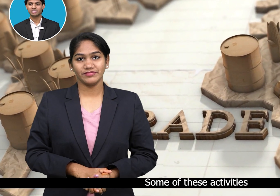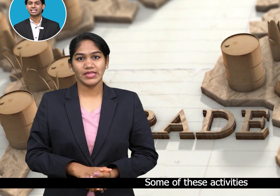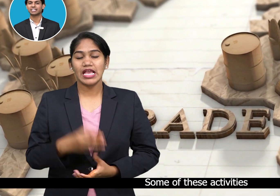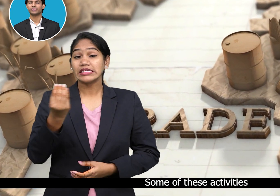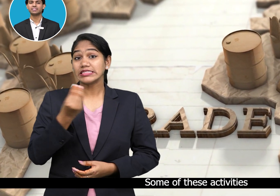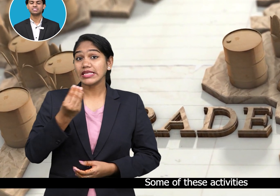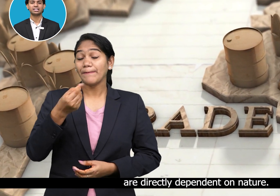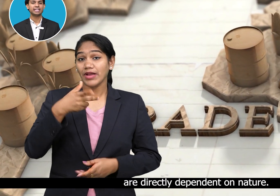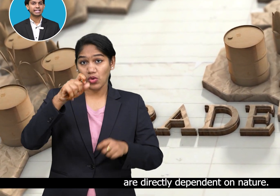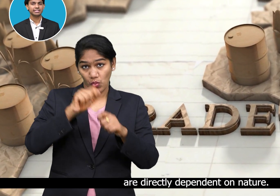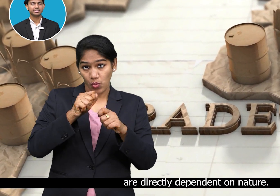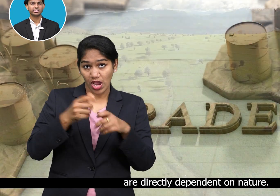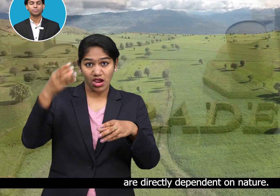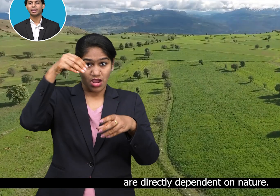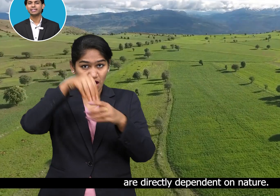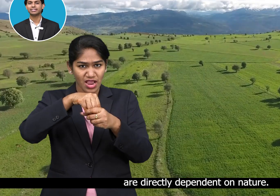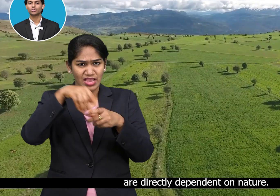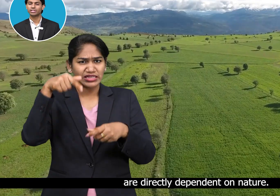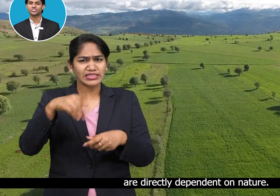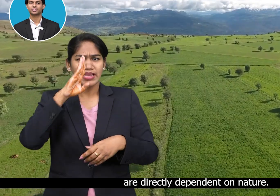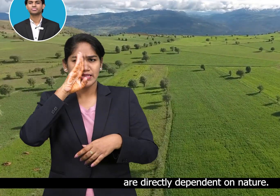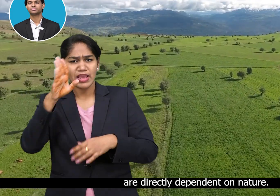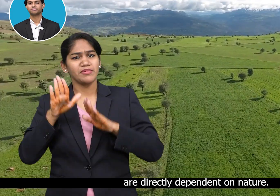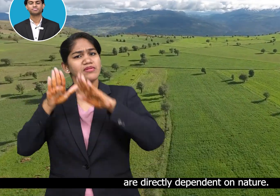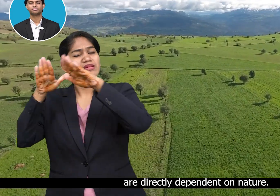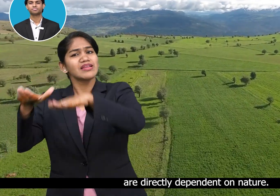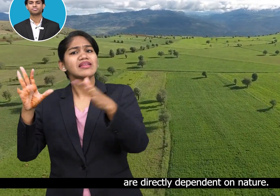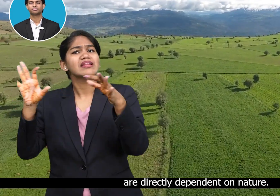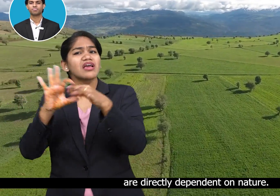Some of these activities are directly dependent on nature.